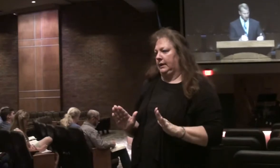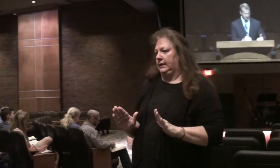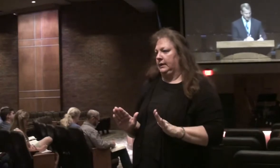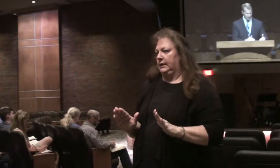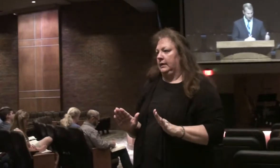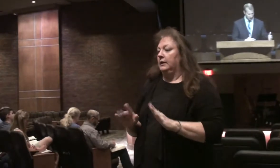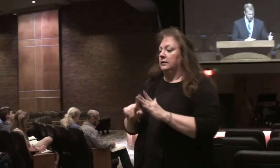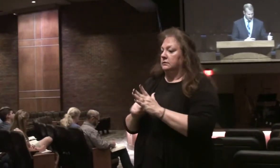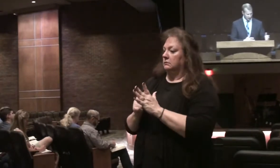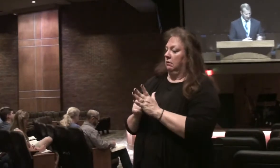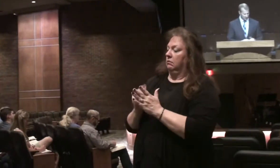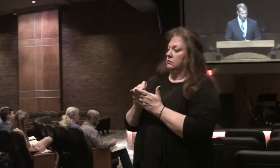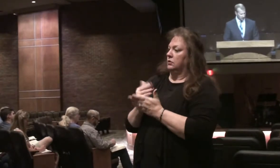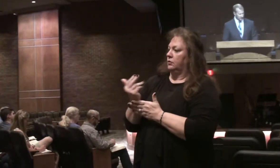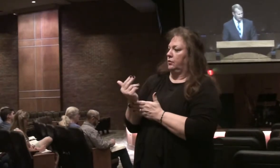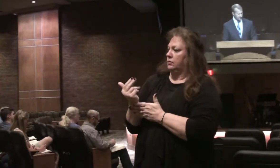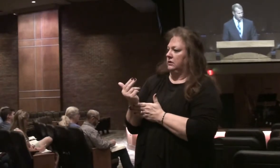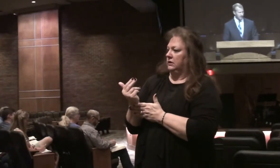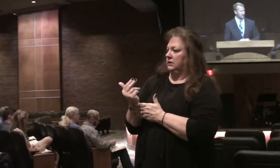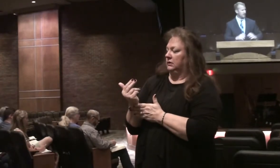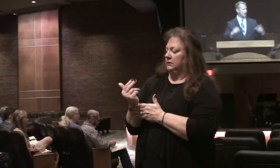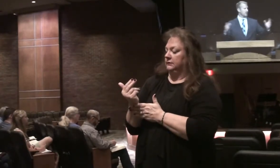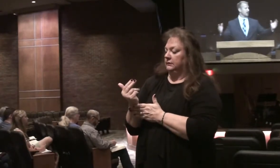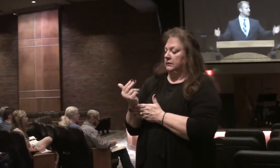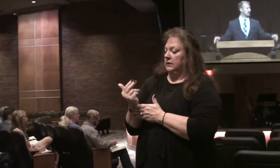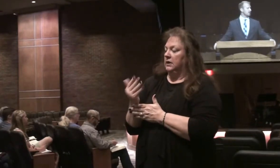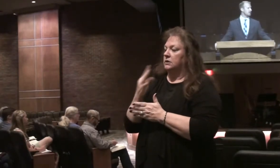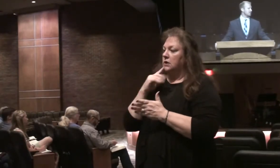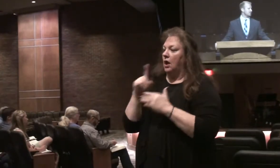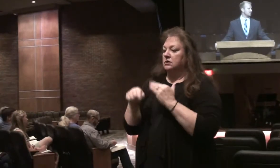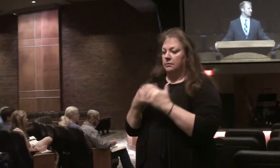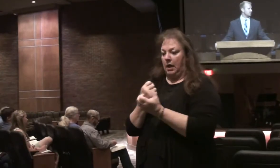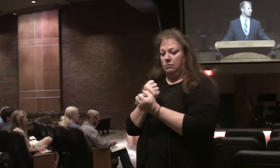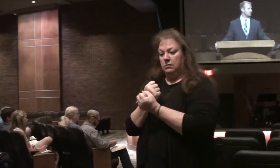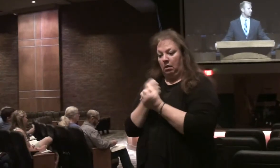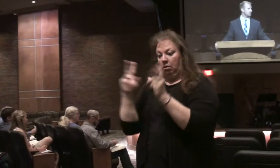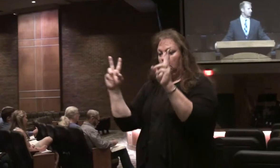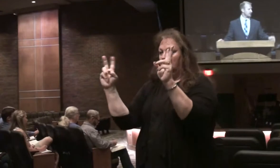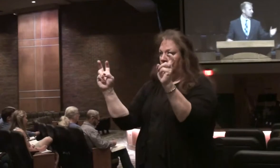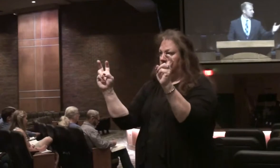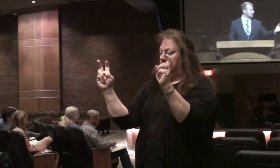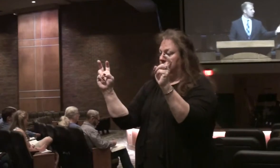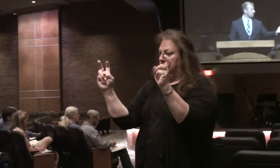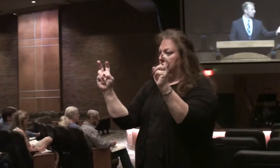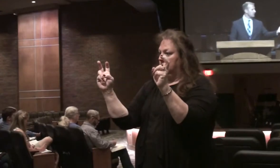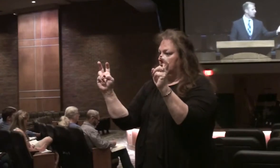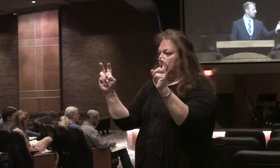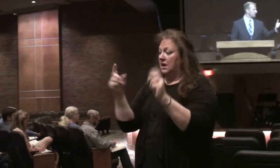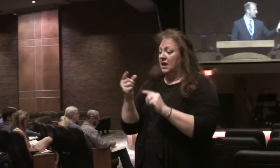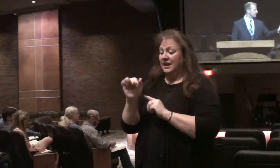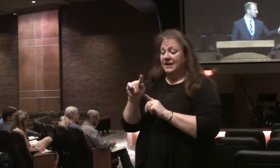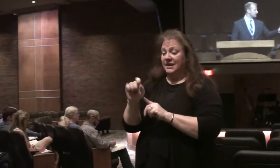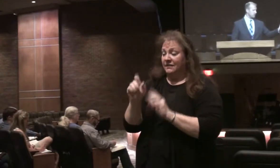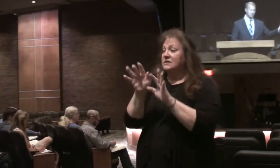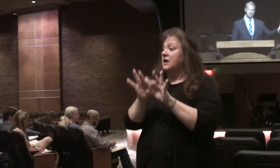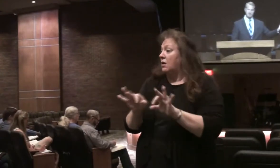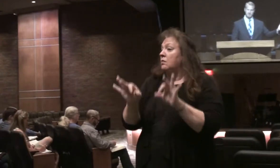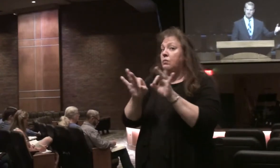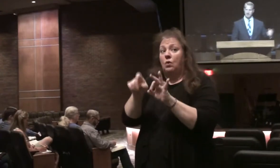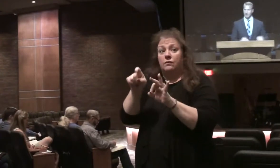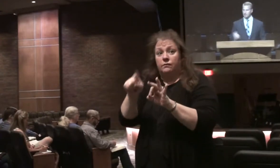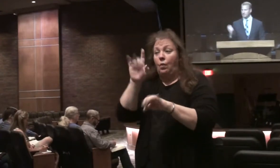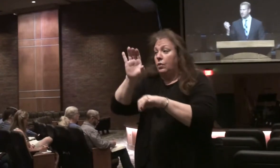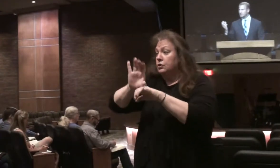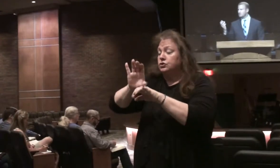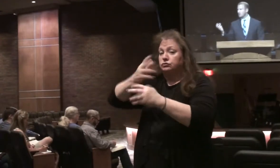Then he goes into chapter 13, as we haven't broken down today, and talks about love. Gifts are important. They're needed for the growth of the